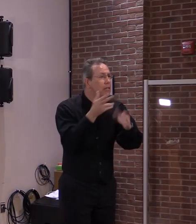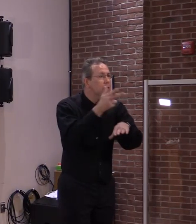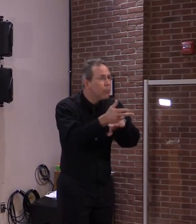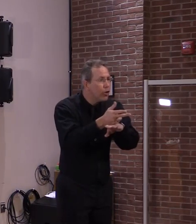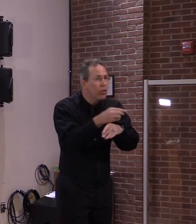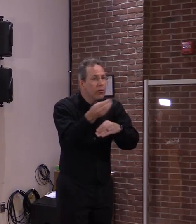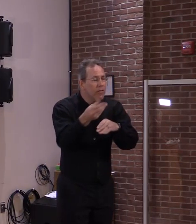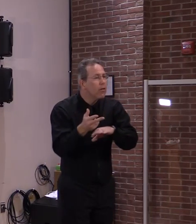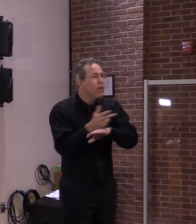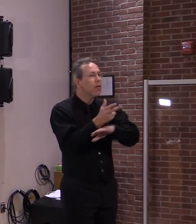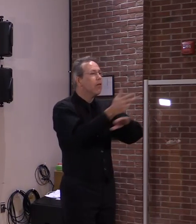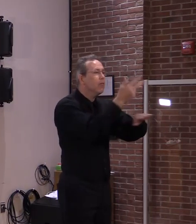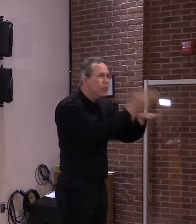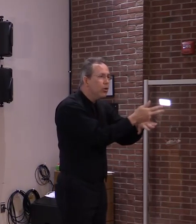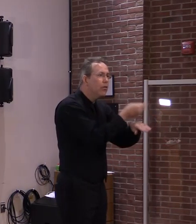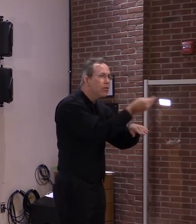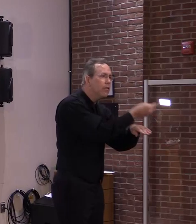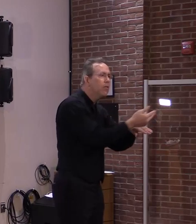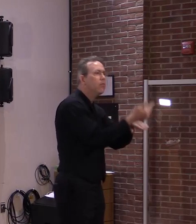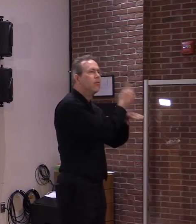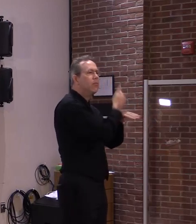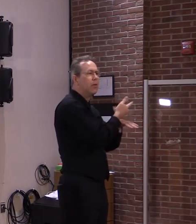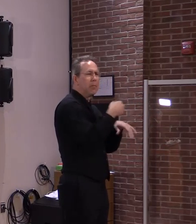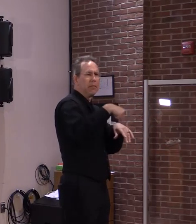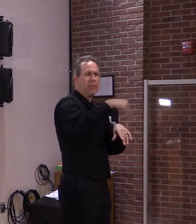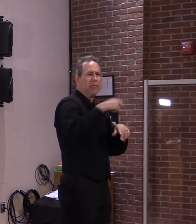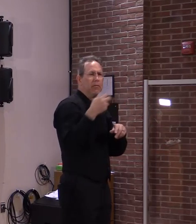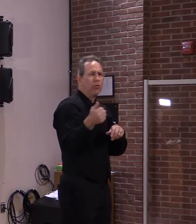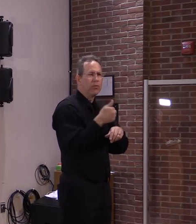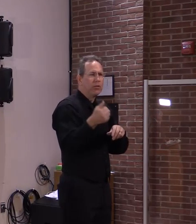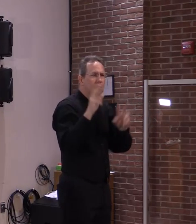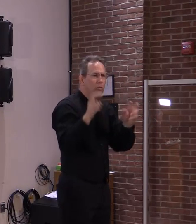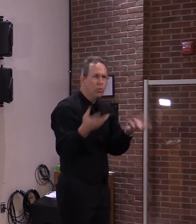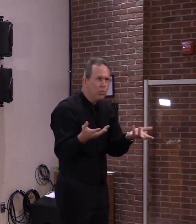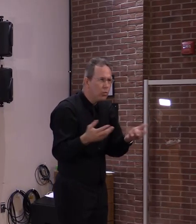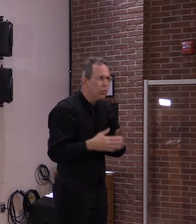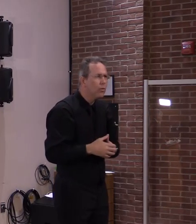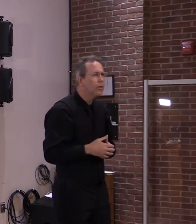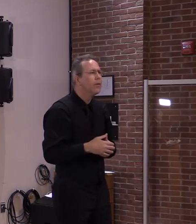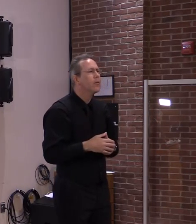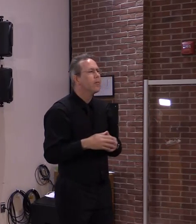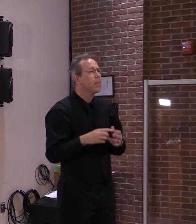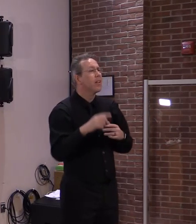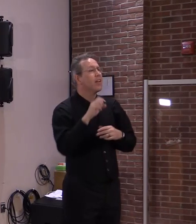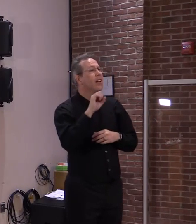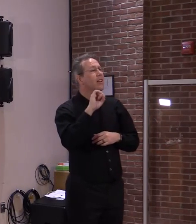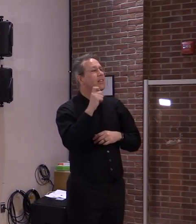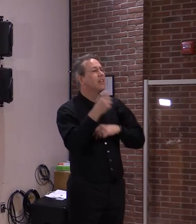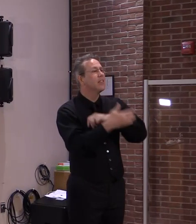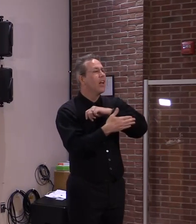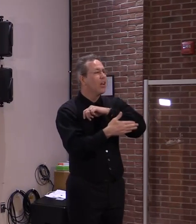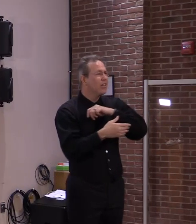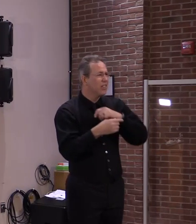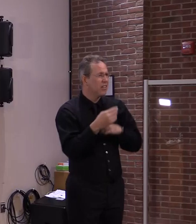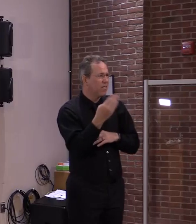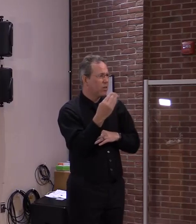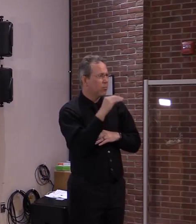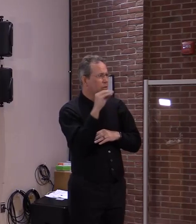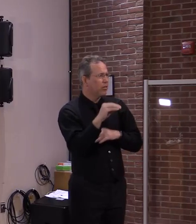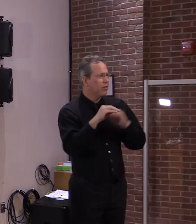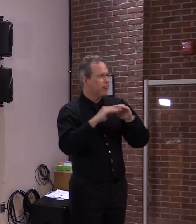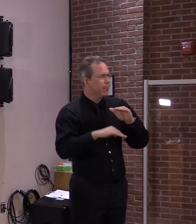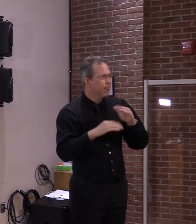population, and either started or completed. And I just percent vaccinated, either started